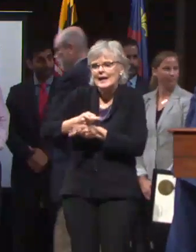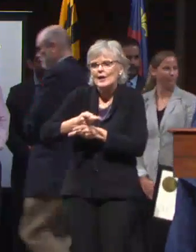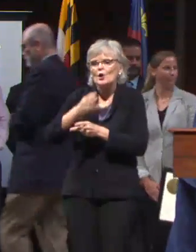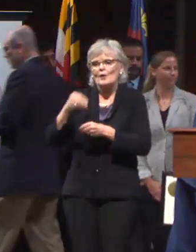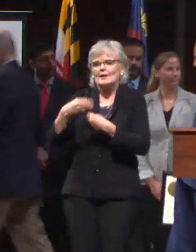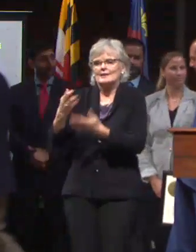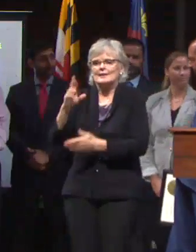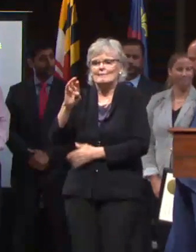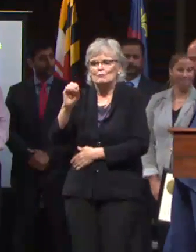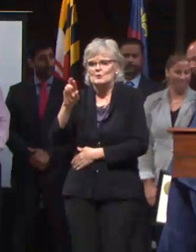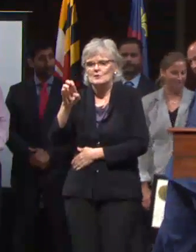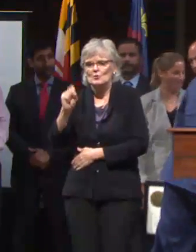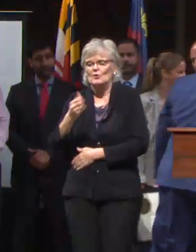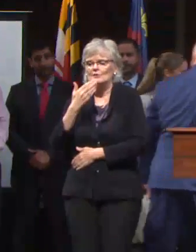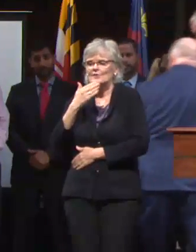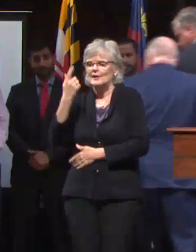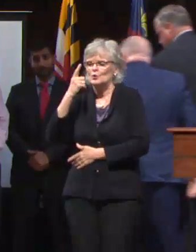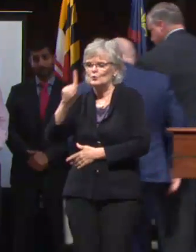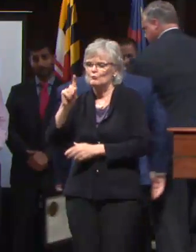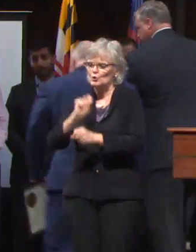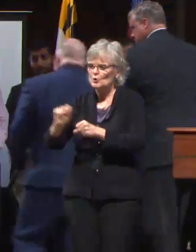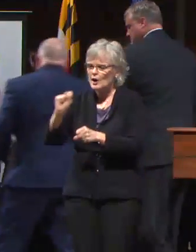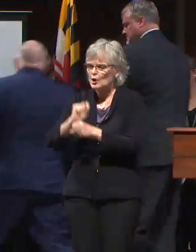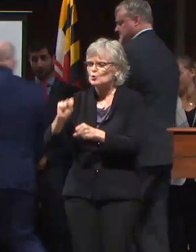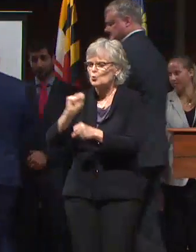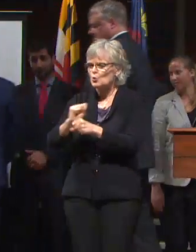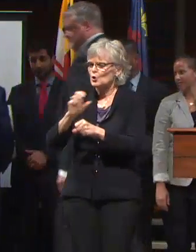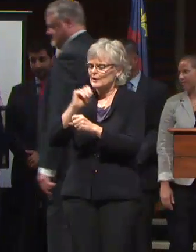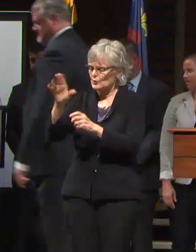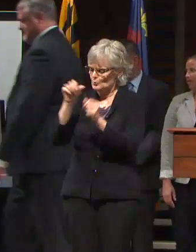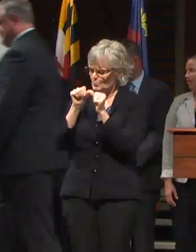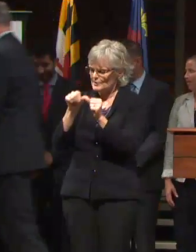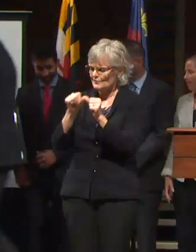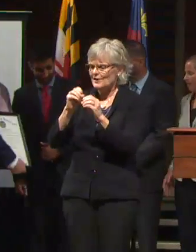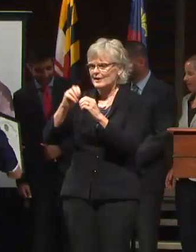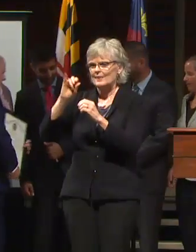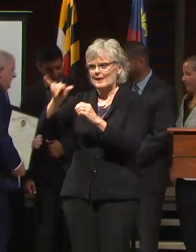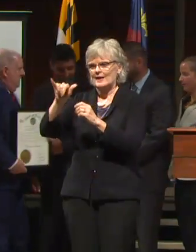work and perseverance in such an important investigation.